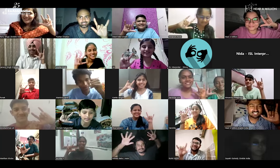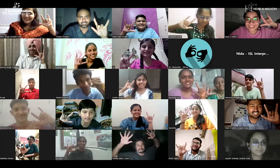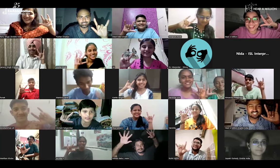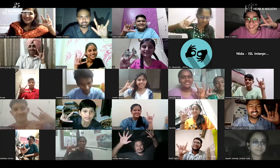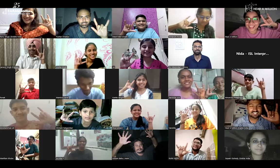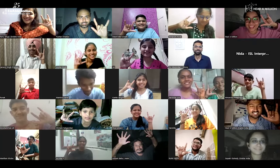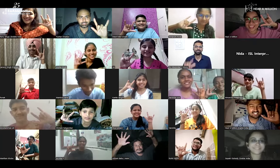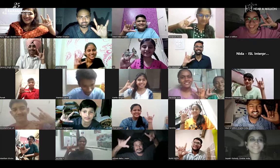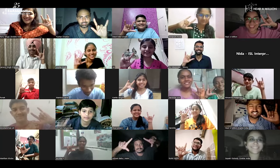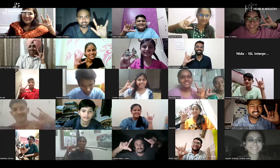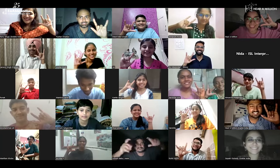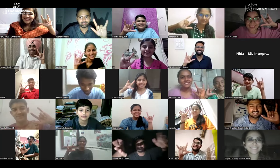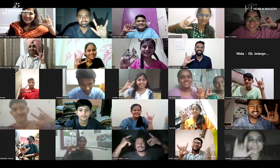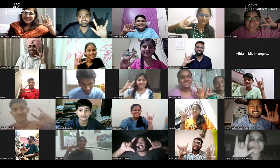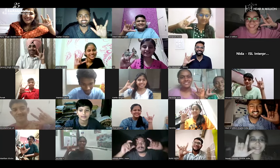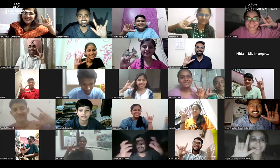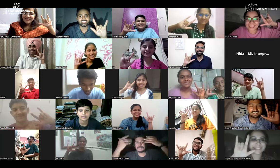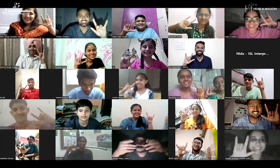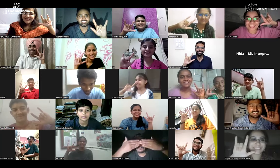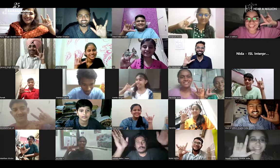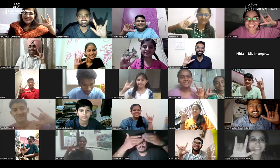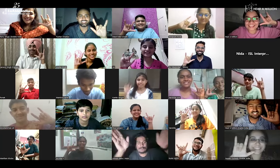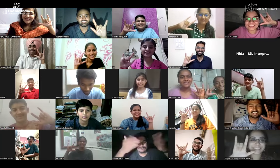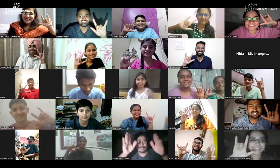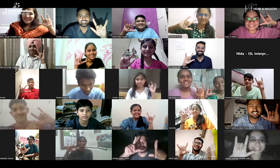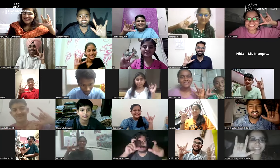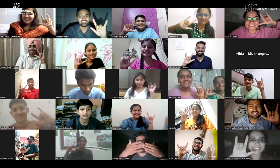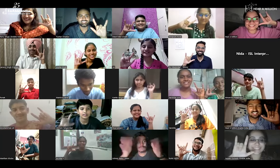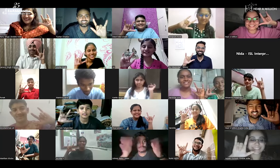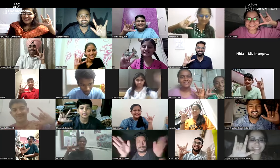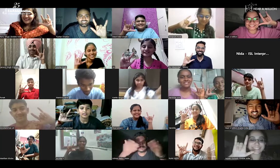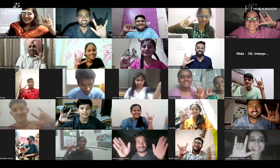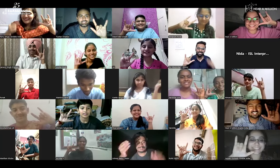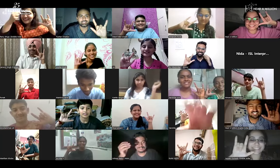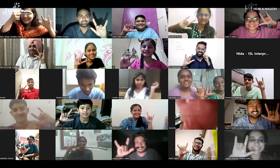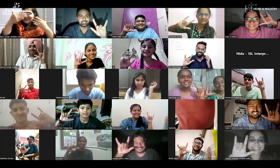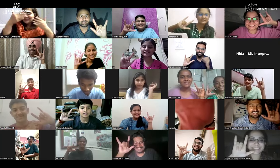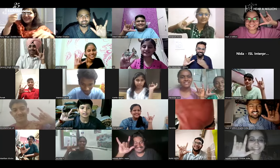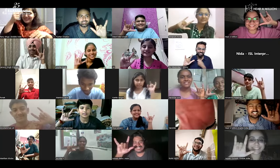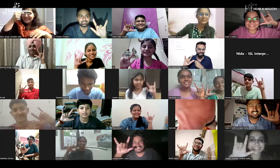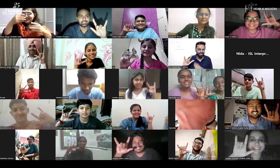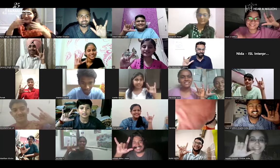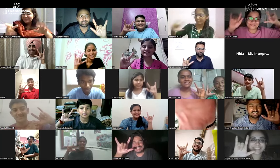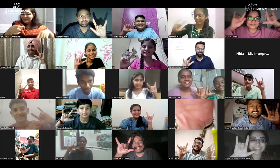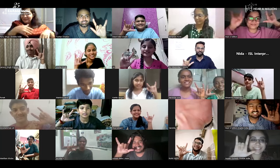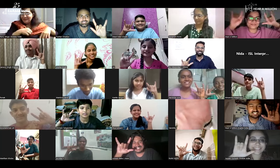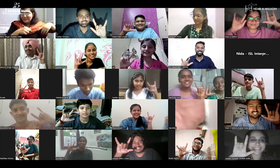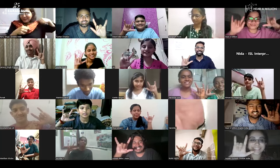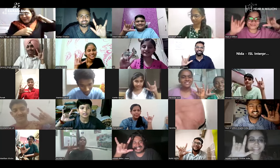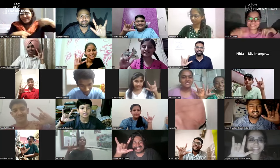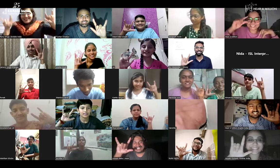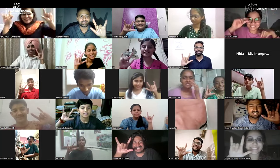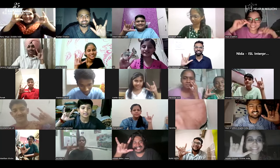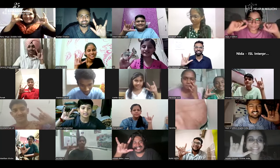Okay, so that would be a different question. Okay, so for instance, I'm stressed and you don't feel like sharing, you want to keep that within